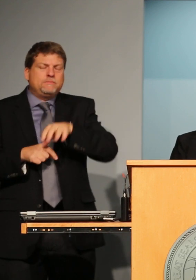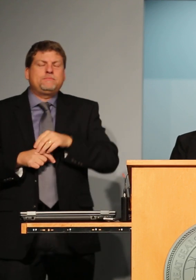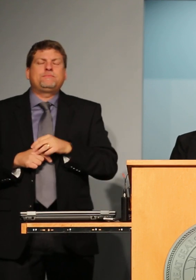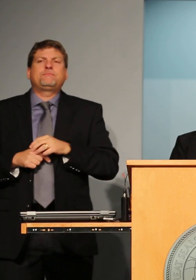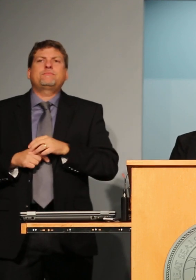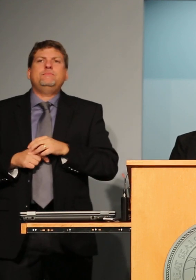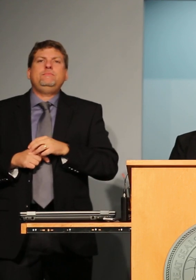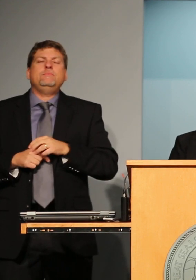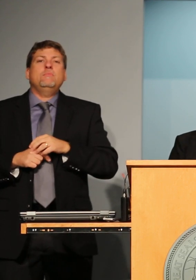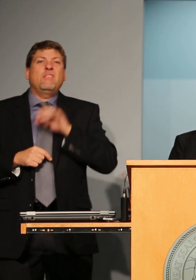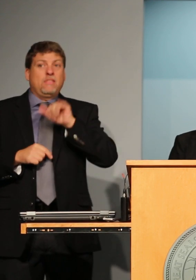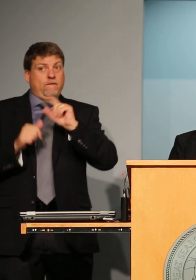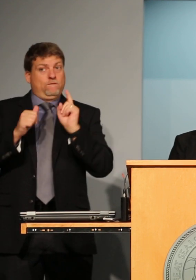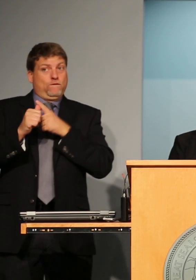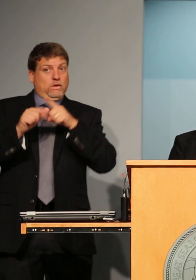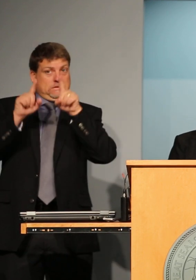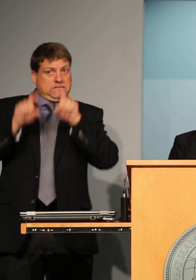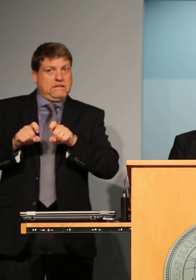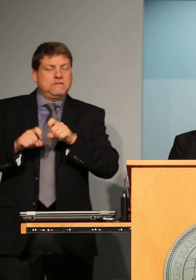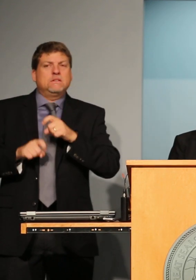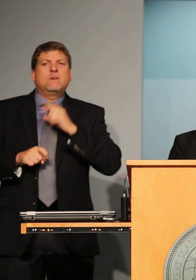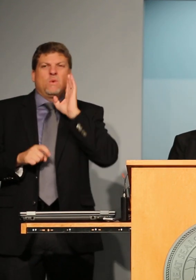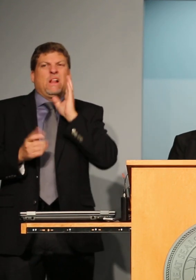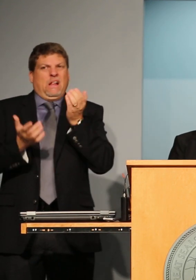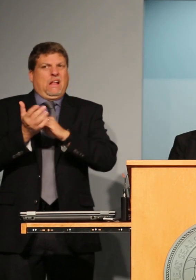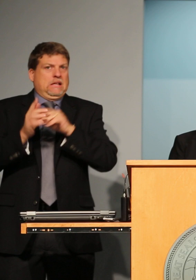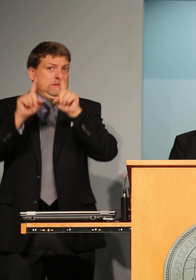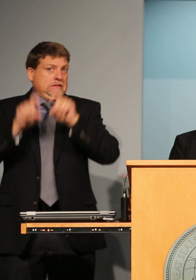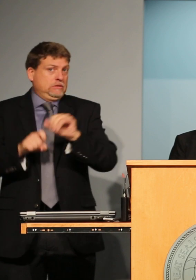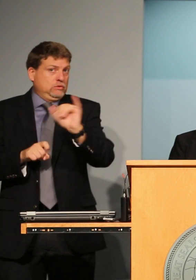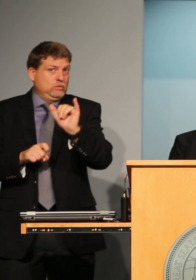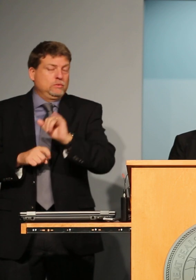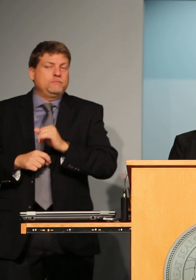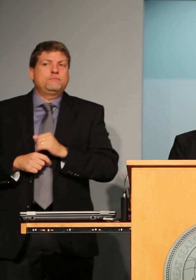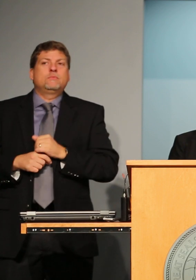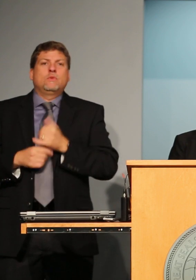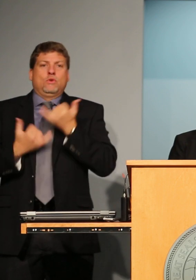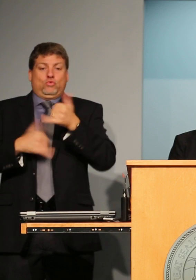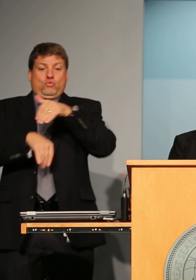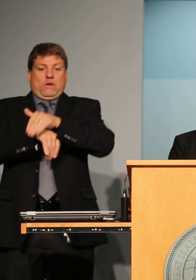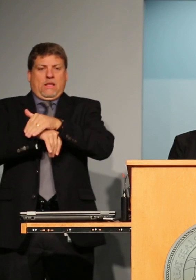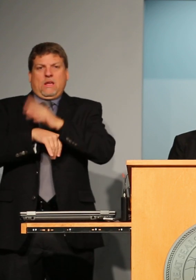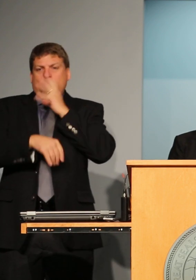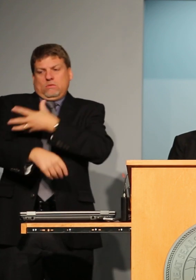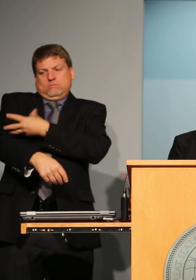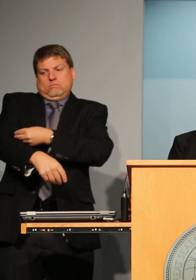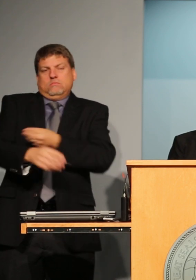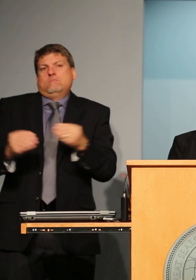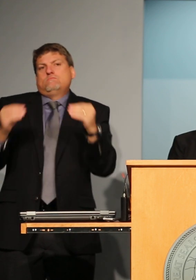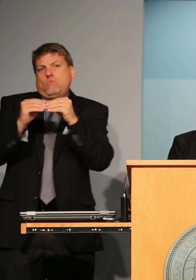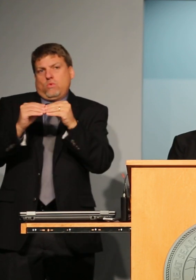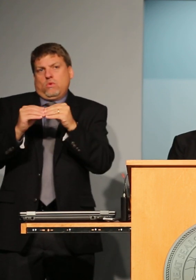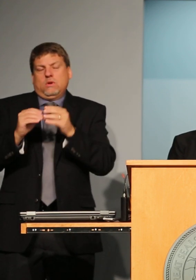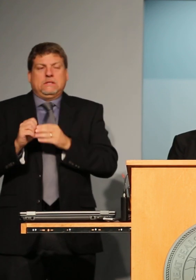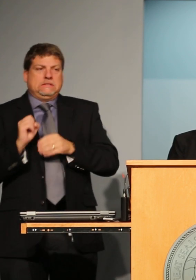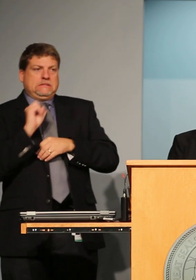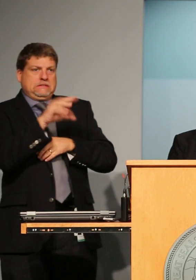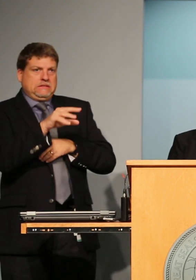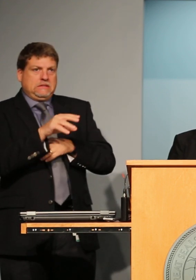blood tests done. The first test will be done during the night tonight. We hope to have results in the